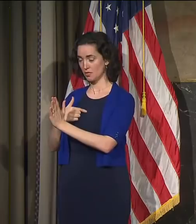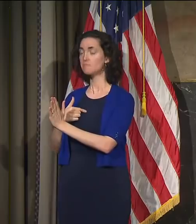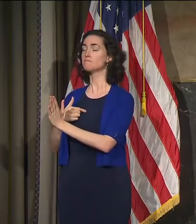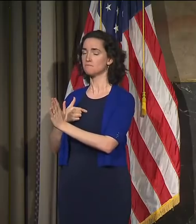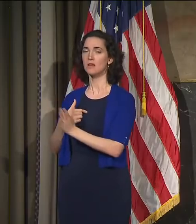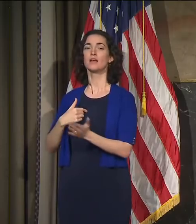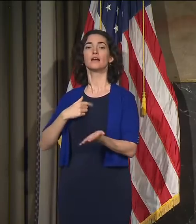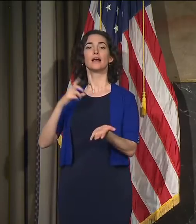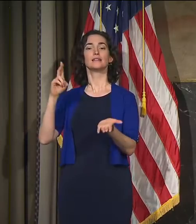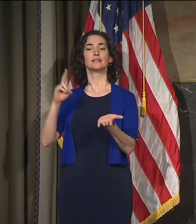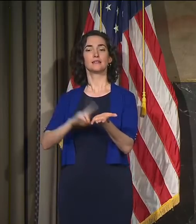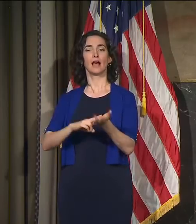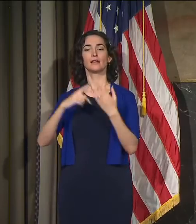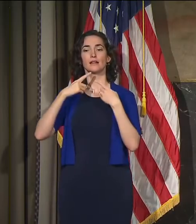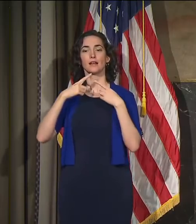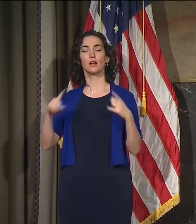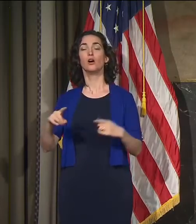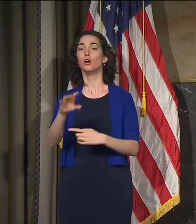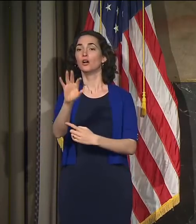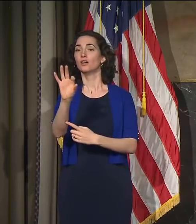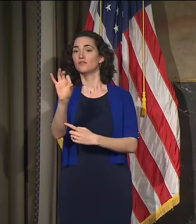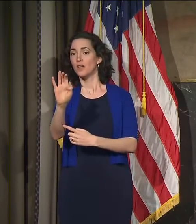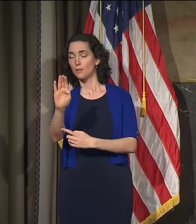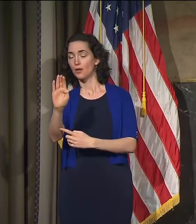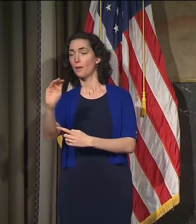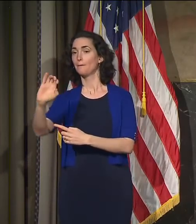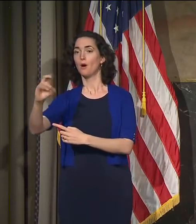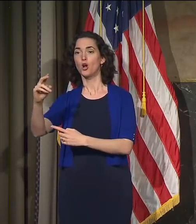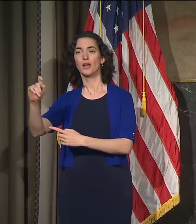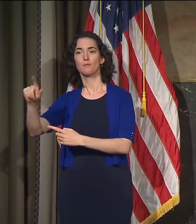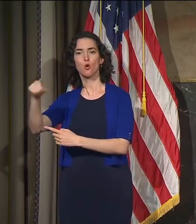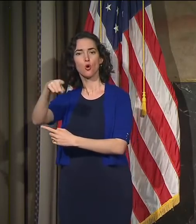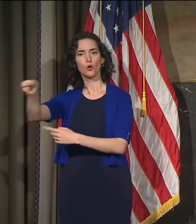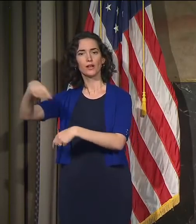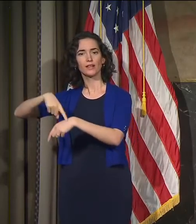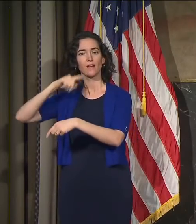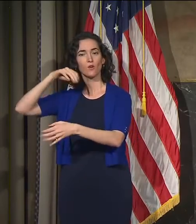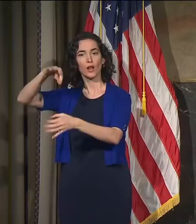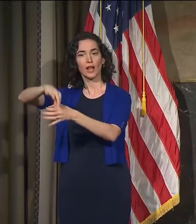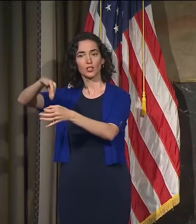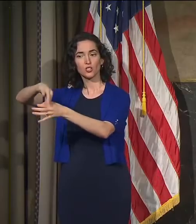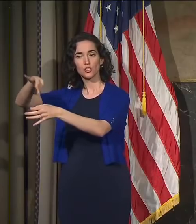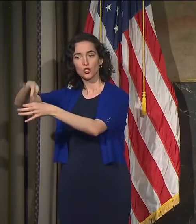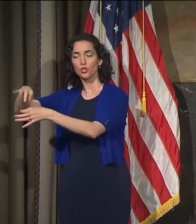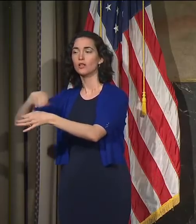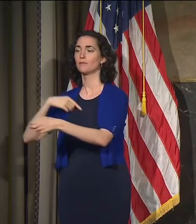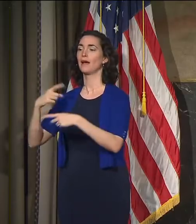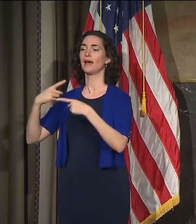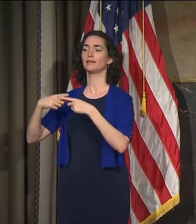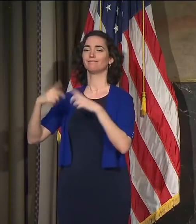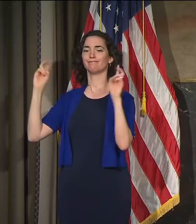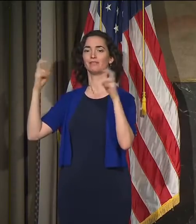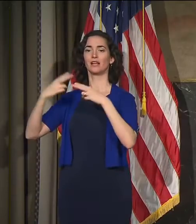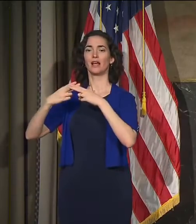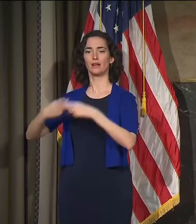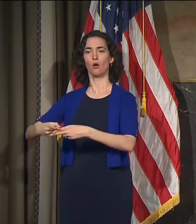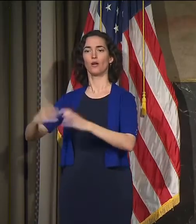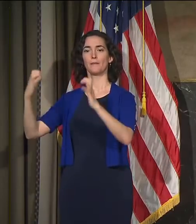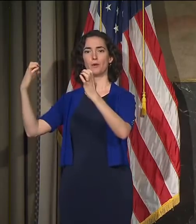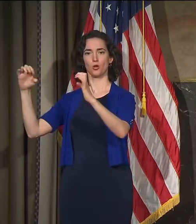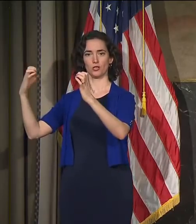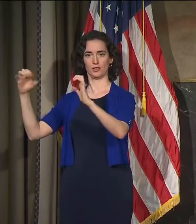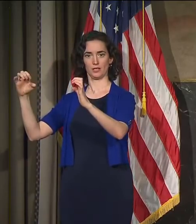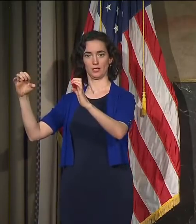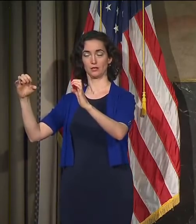an emergency exists for the February, March, and April election dates for 2021. Haven't yet